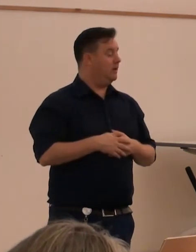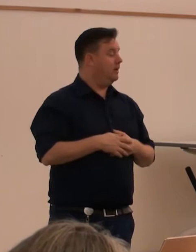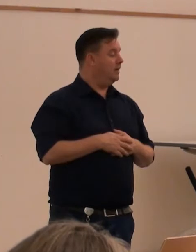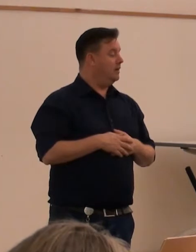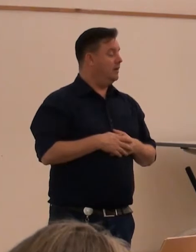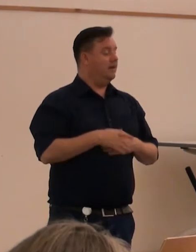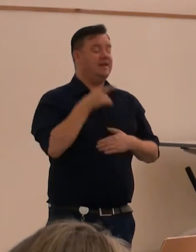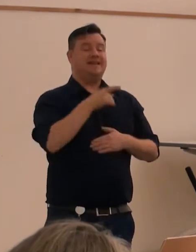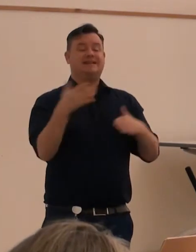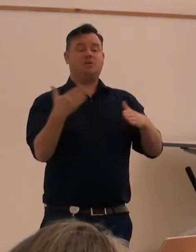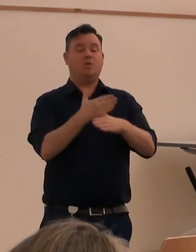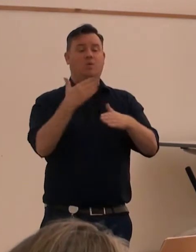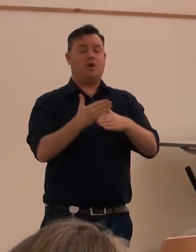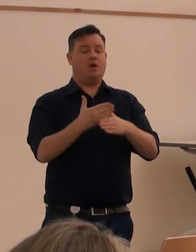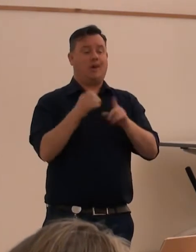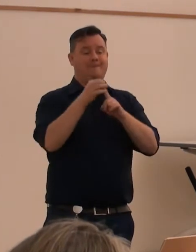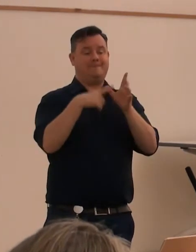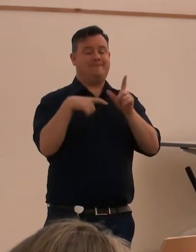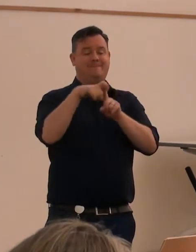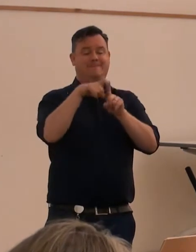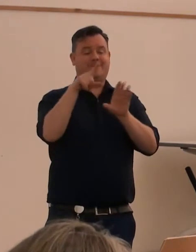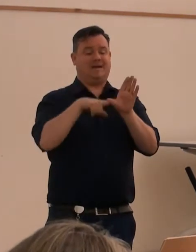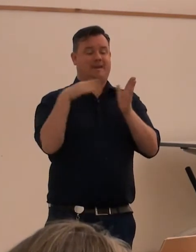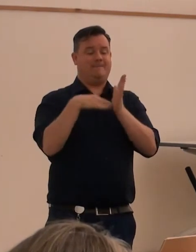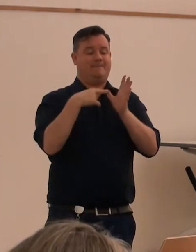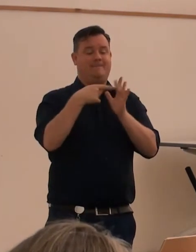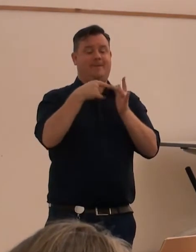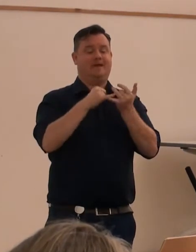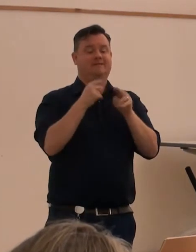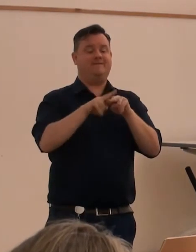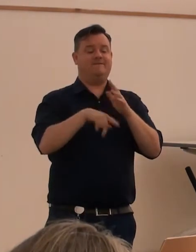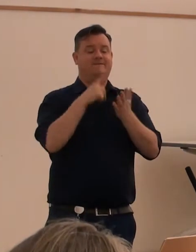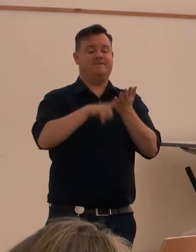This piece of work is featured in Pally Mayfield's book, Strength,